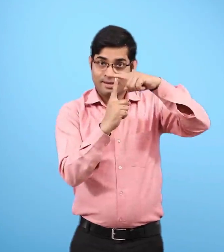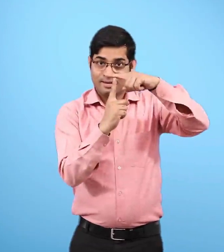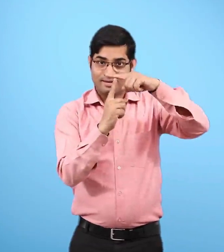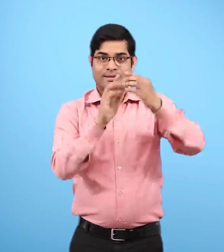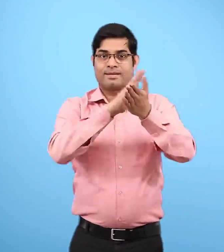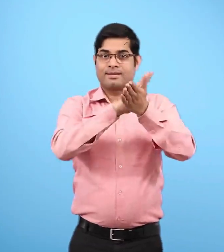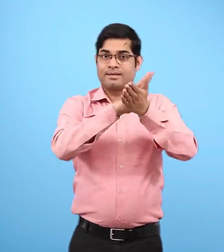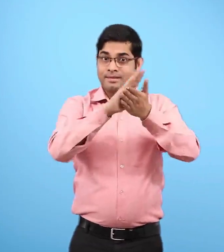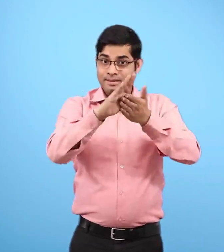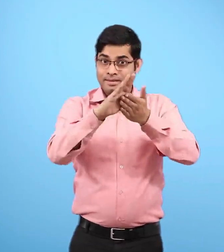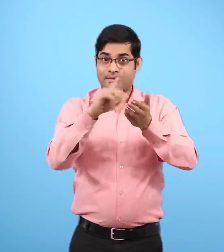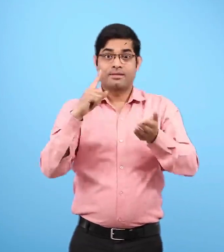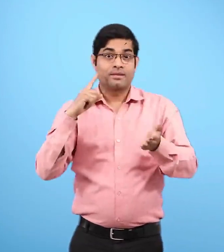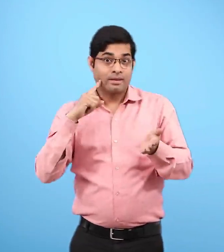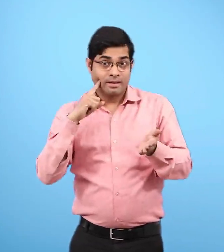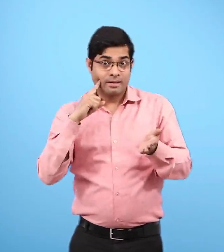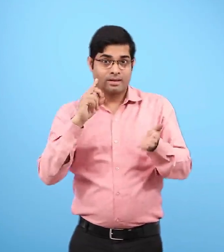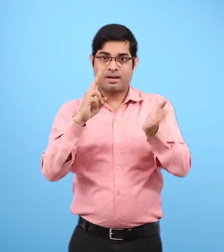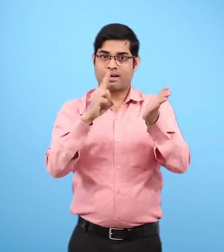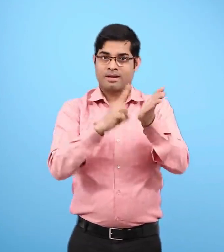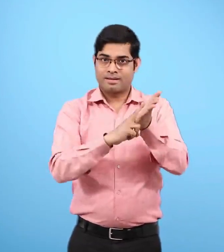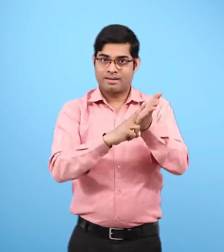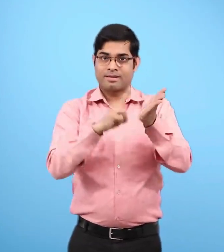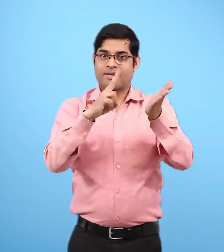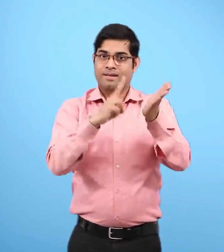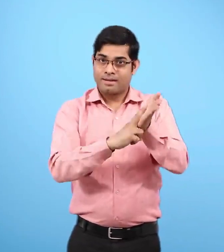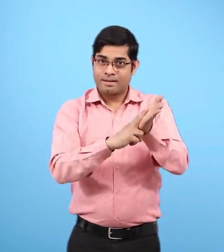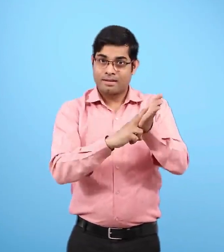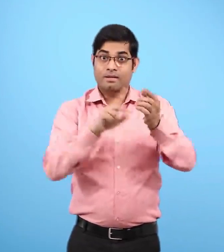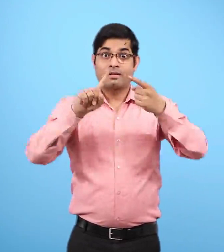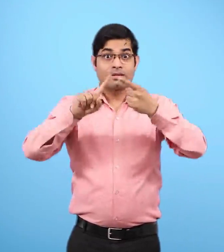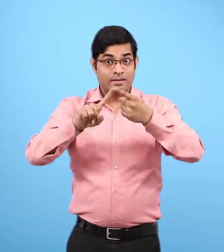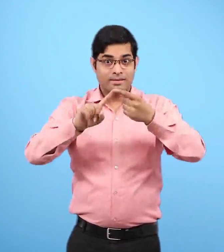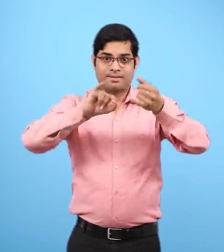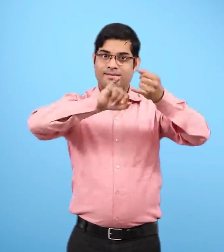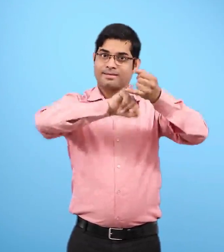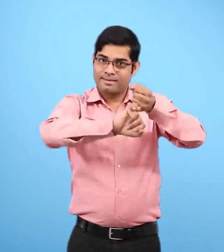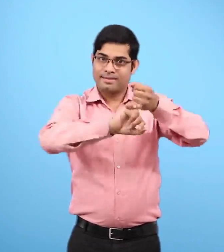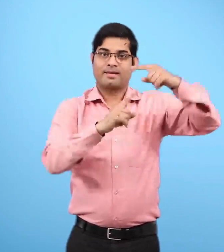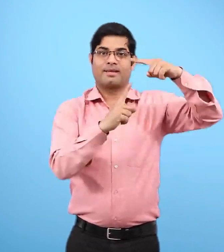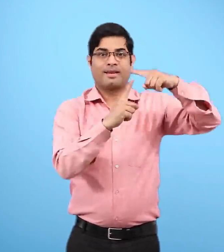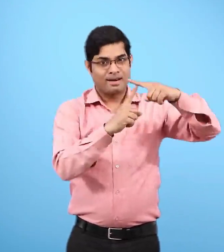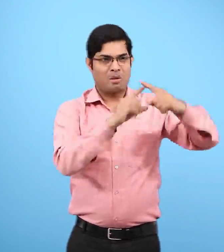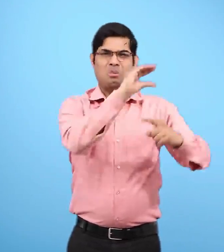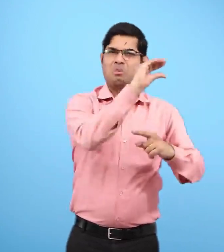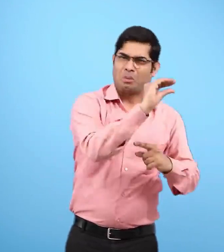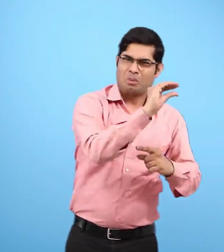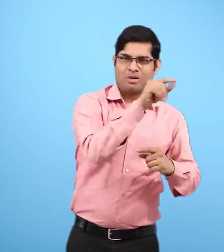2. Hence, it is the thinnest. The word thinnest is written